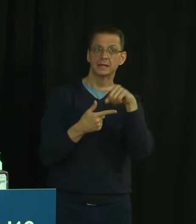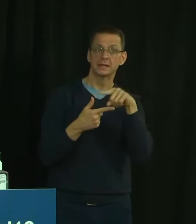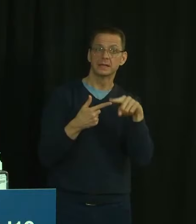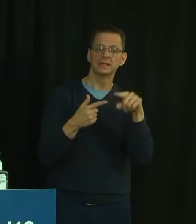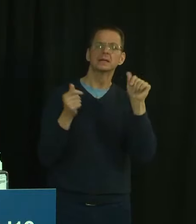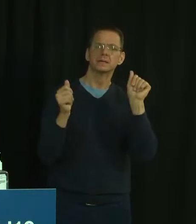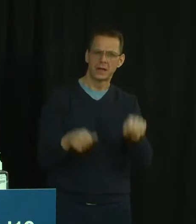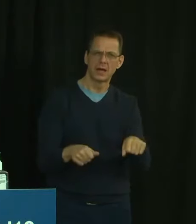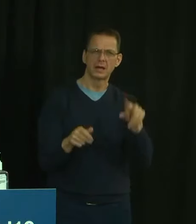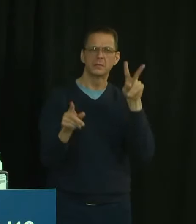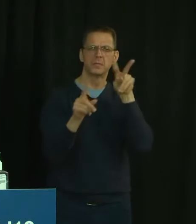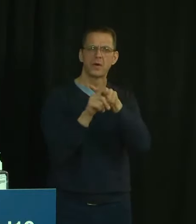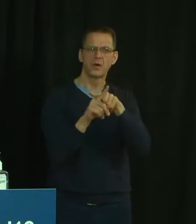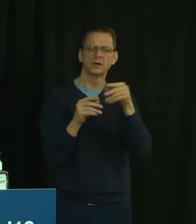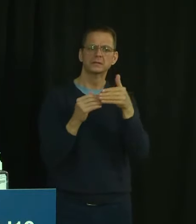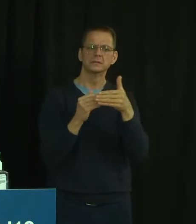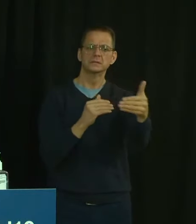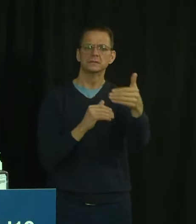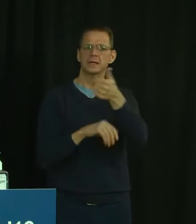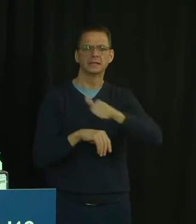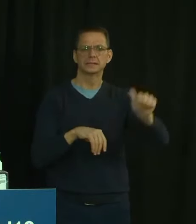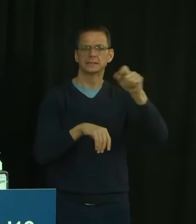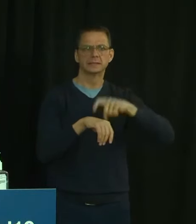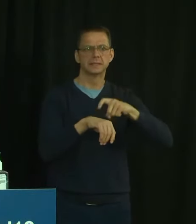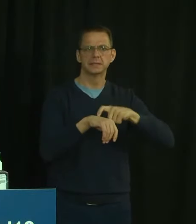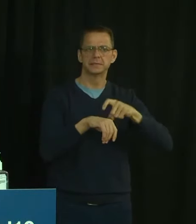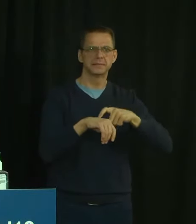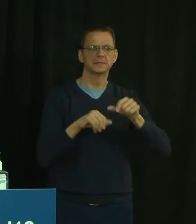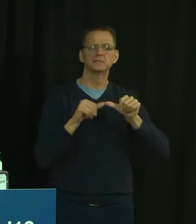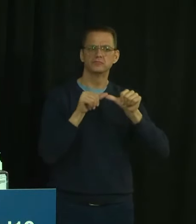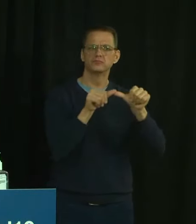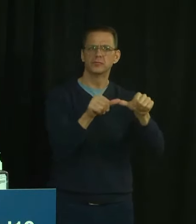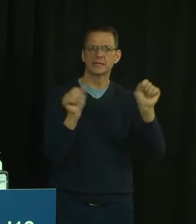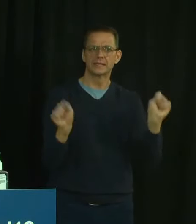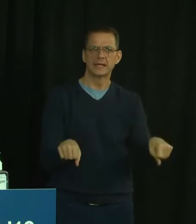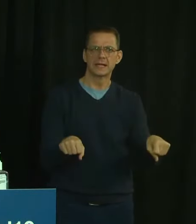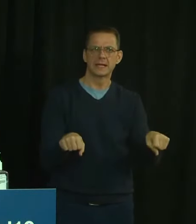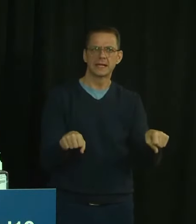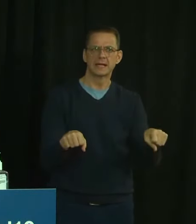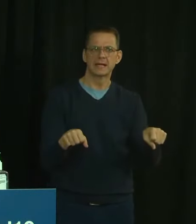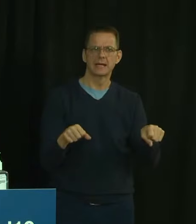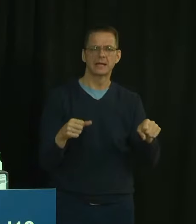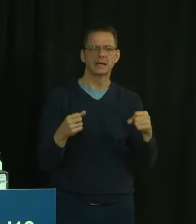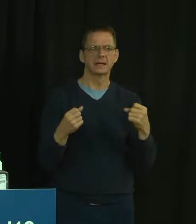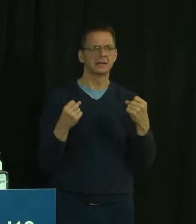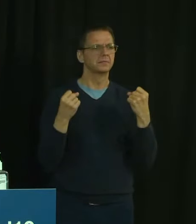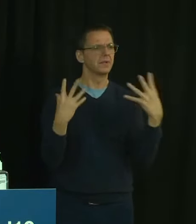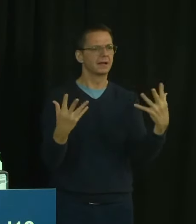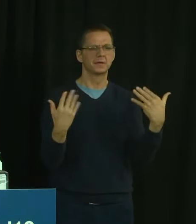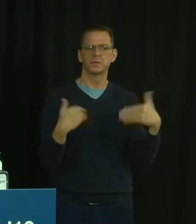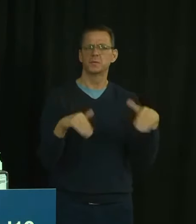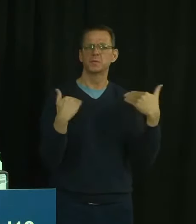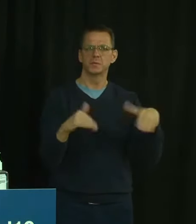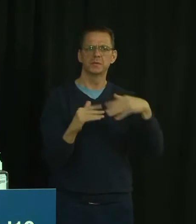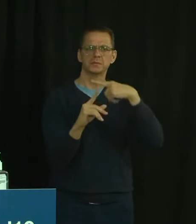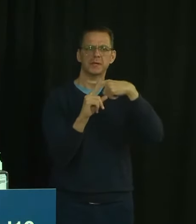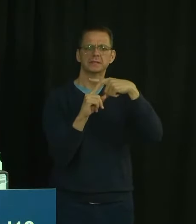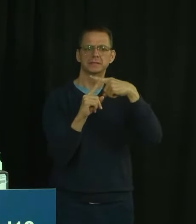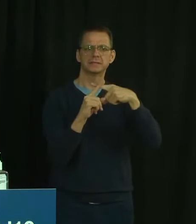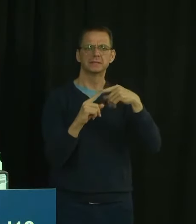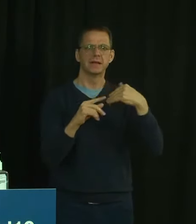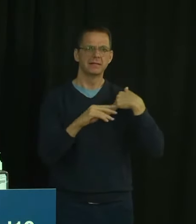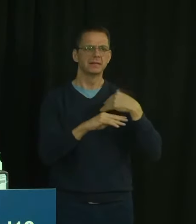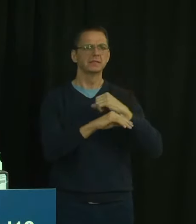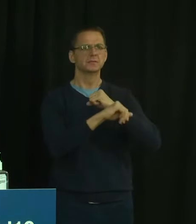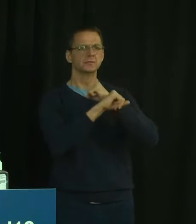highly effective protection against COVID-19 that they offer far outweigh the rare risks that may be possible.